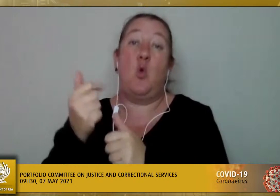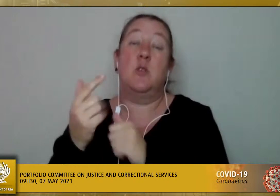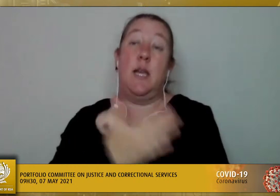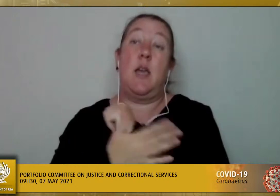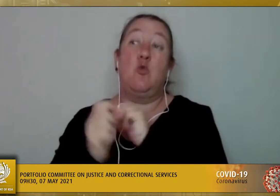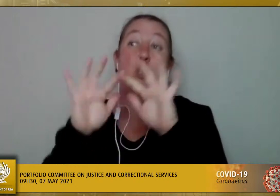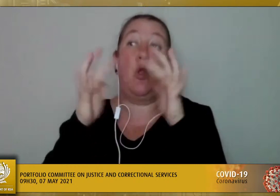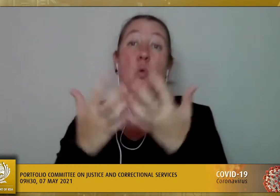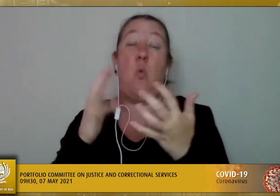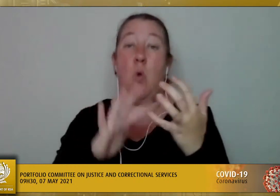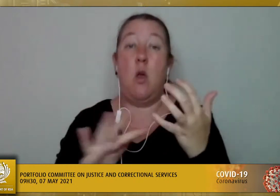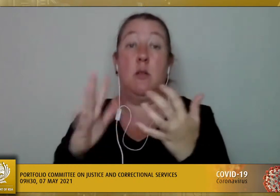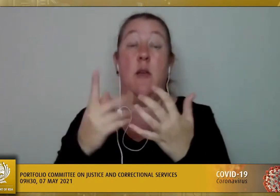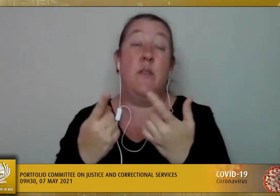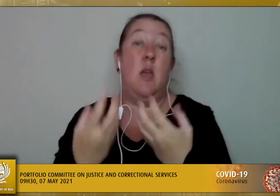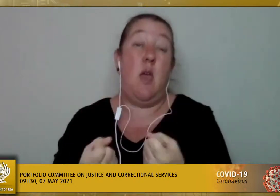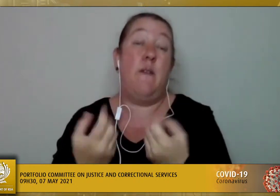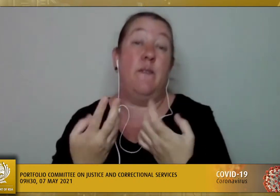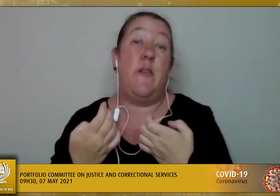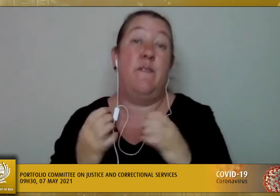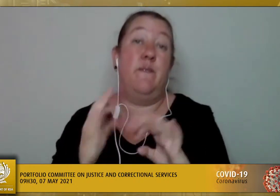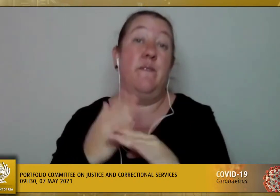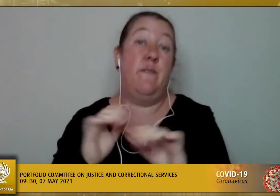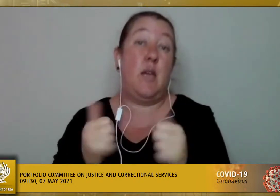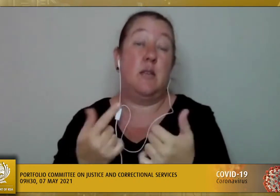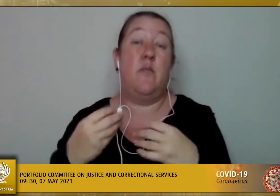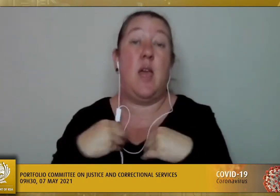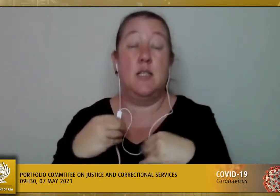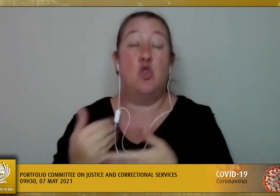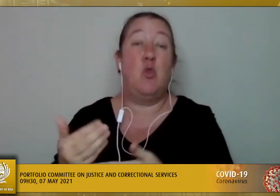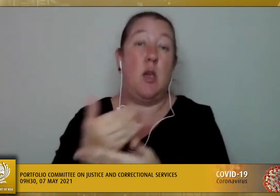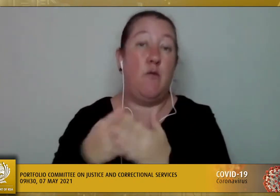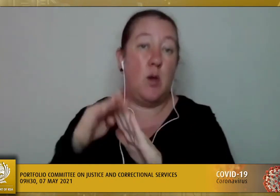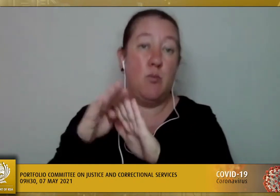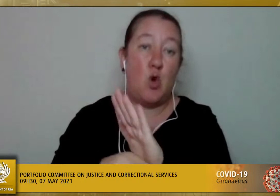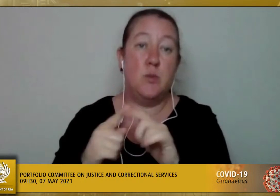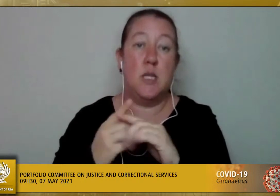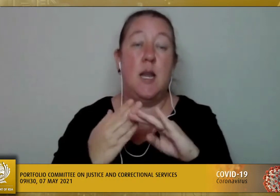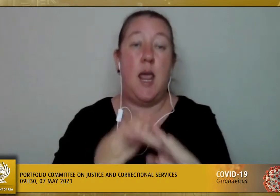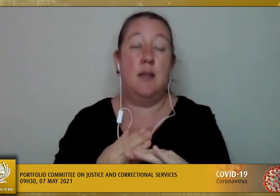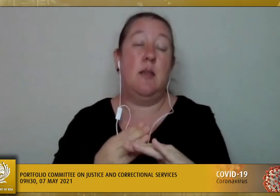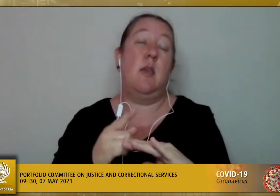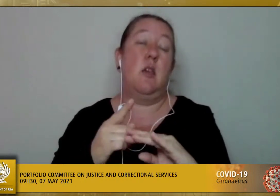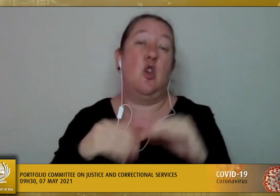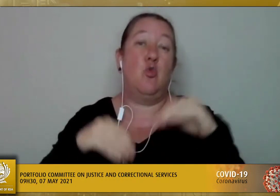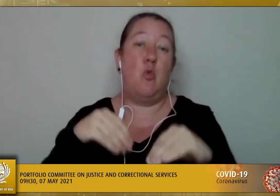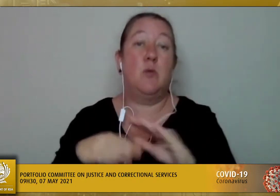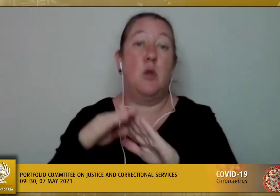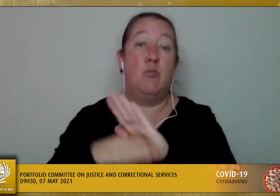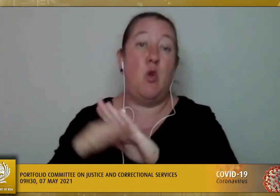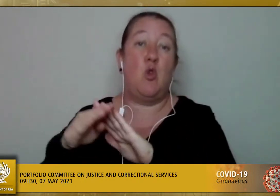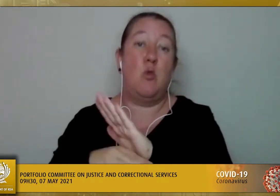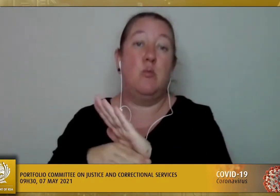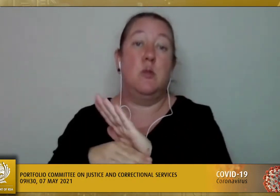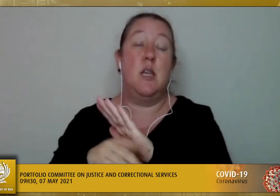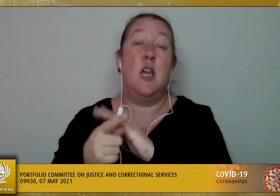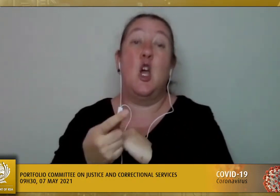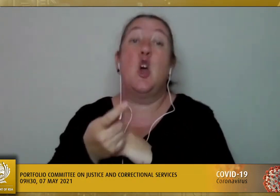the world who have very effective um asset recovery programs and anti-corruption programs rarely ever